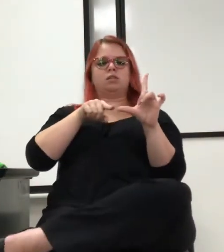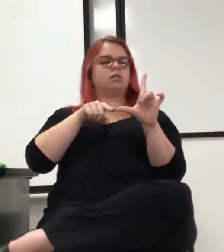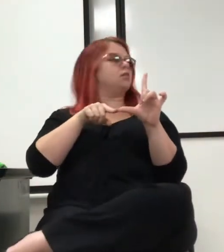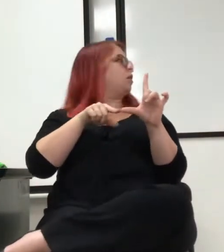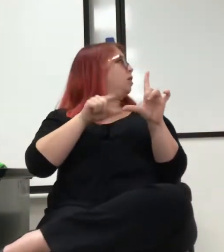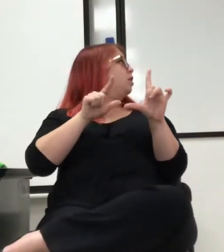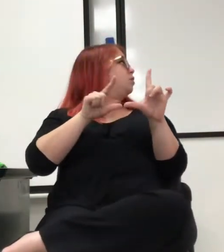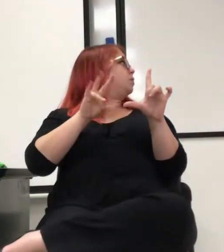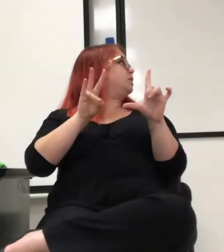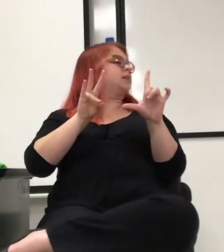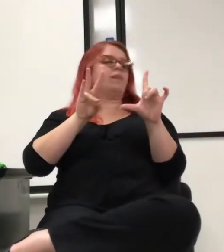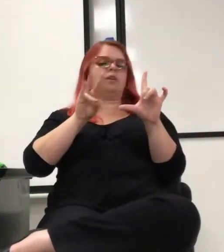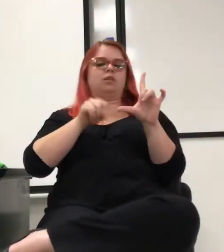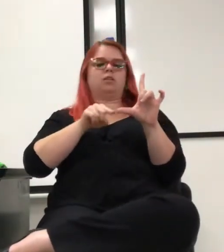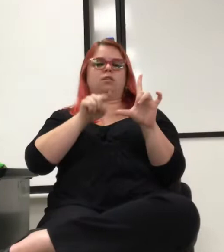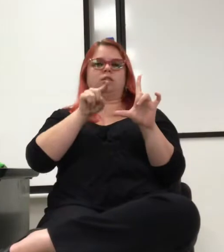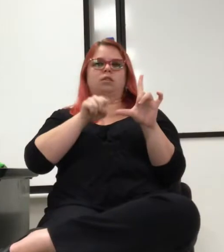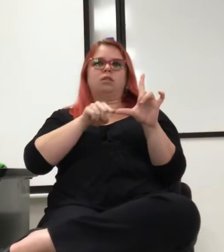27.